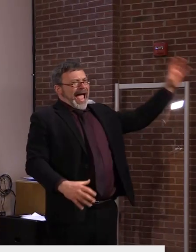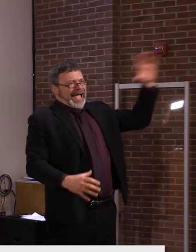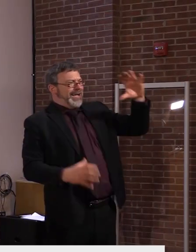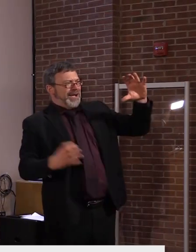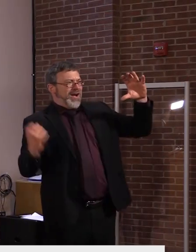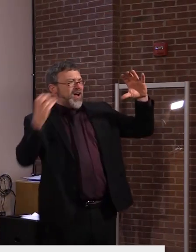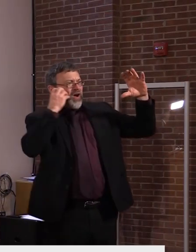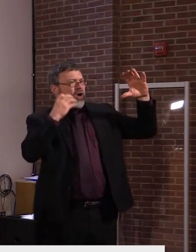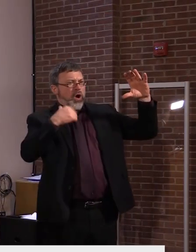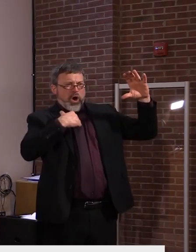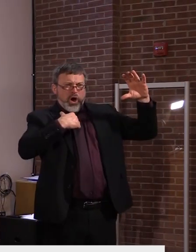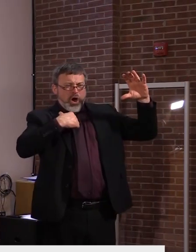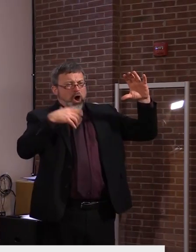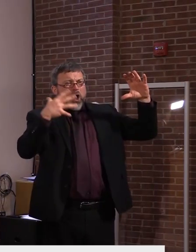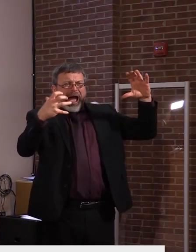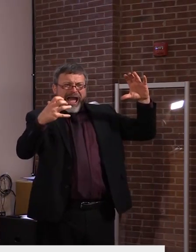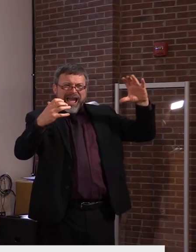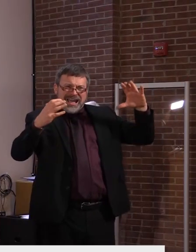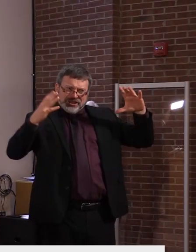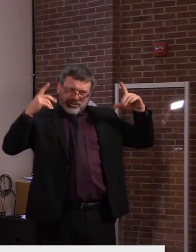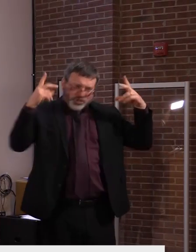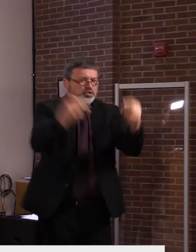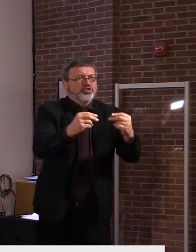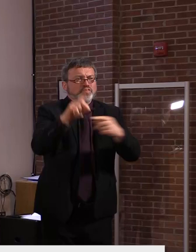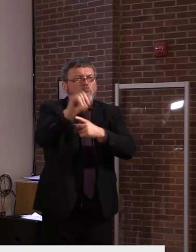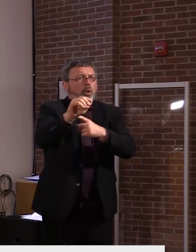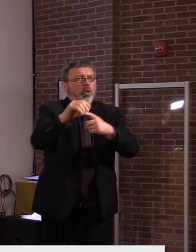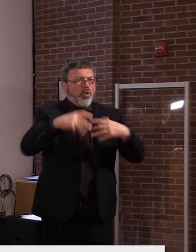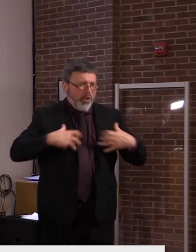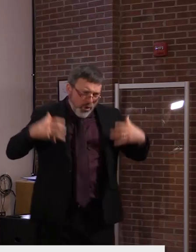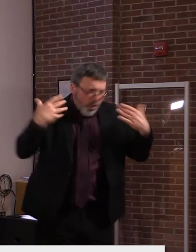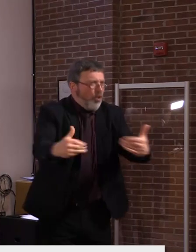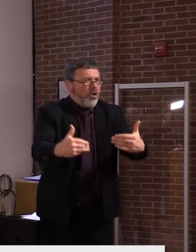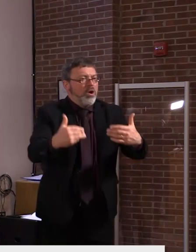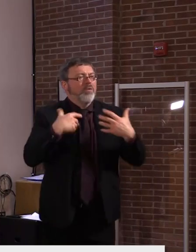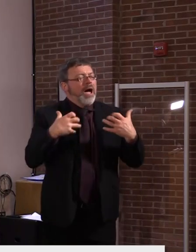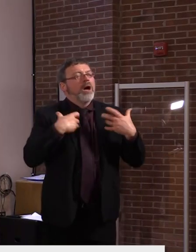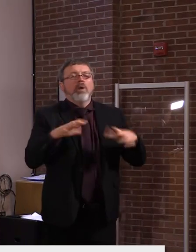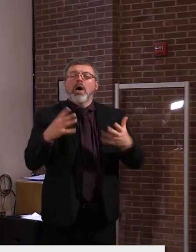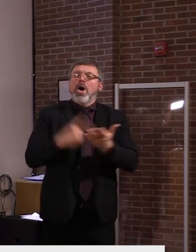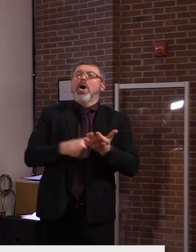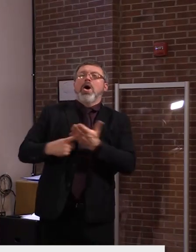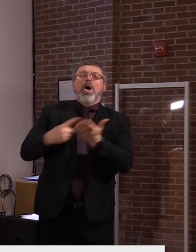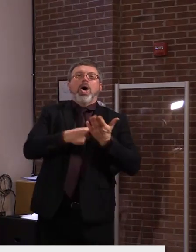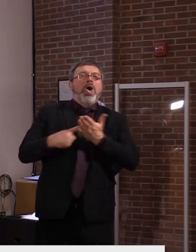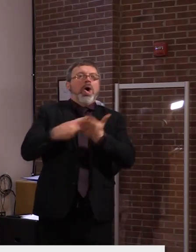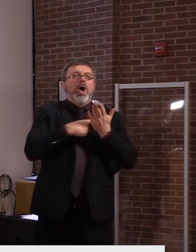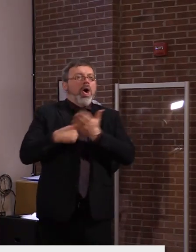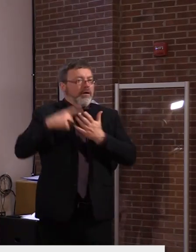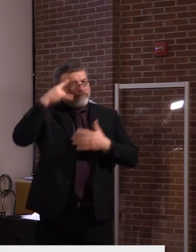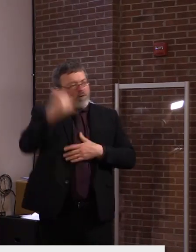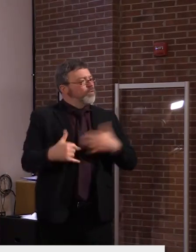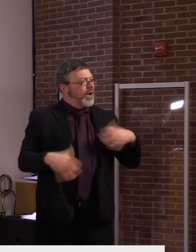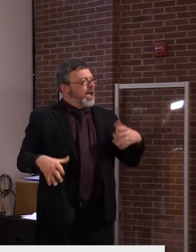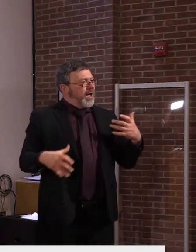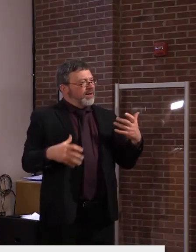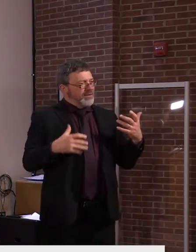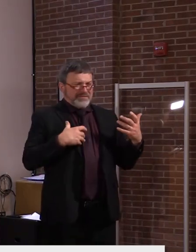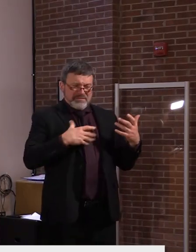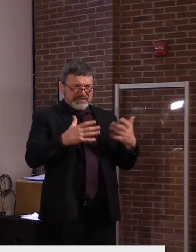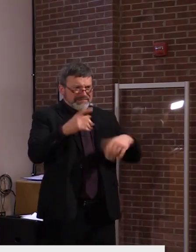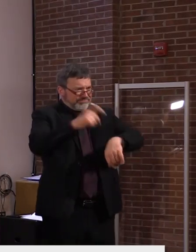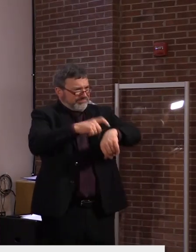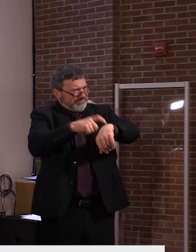as quickly and as efficiently and effectively as possible. So I think we need to put politics aside, put the campaign